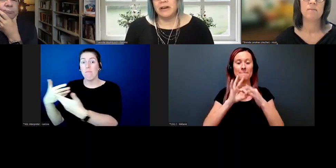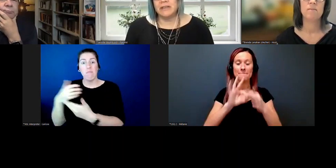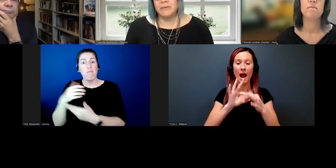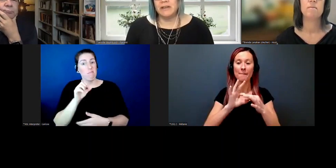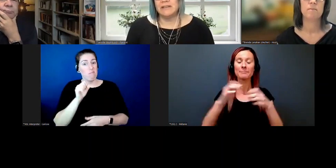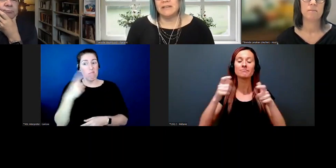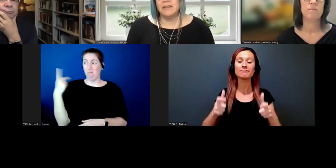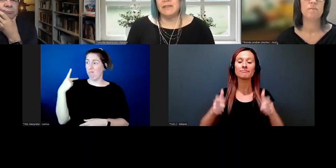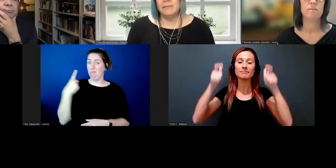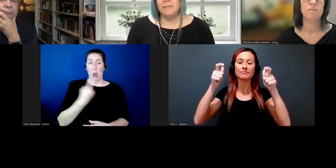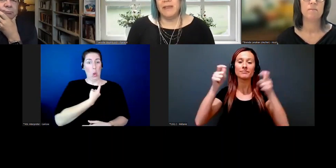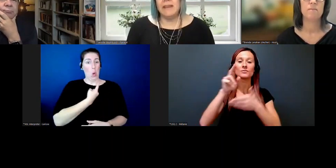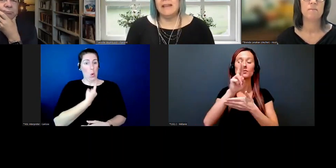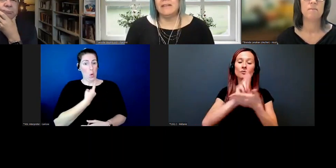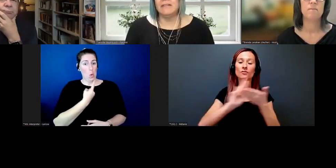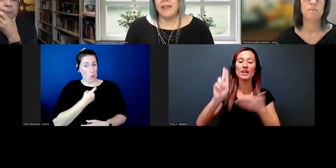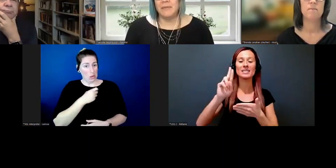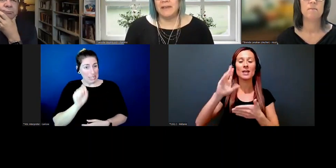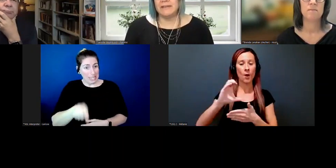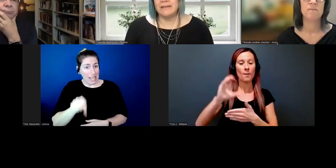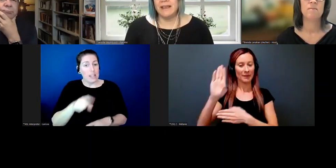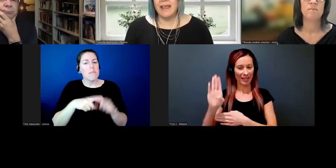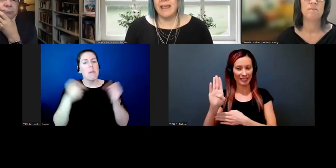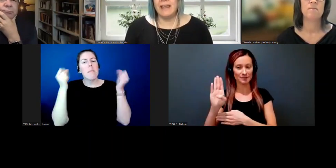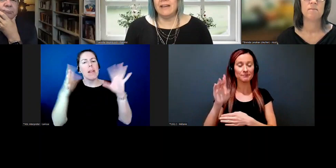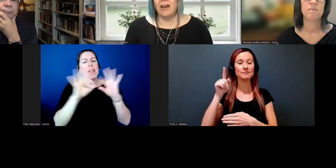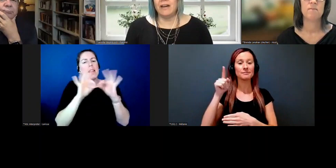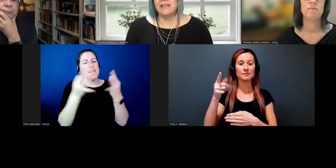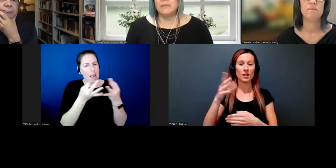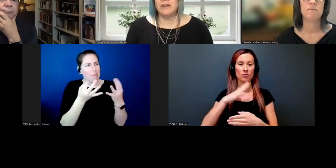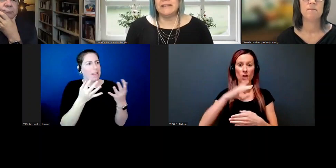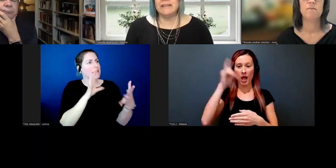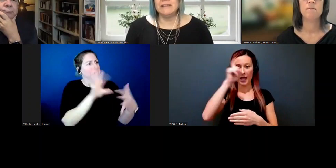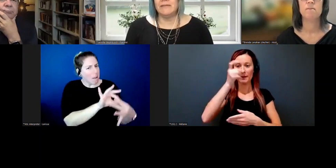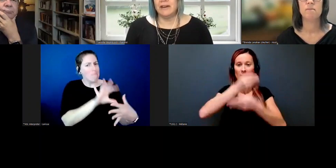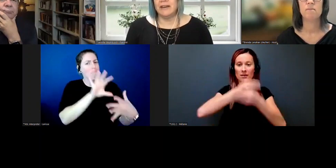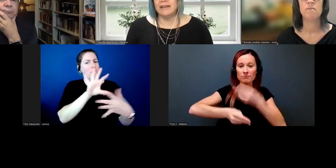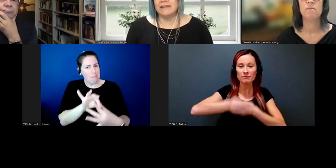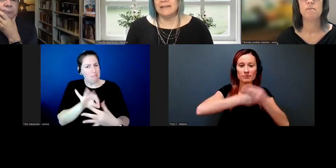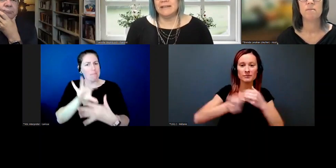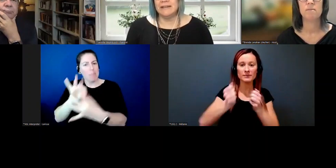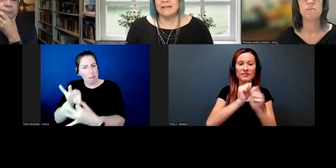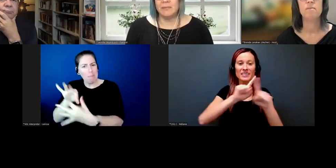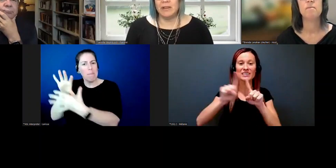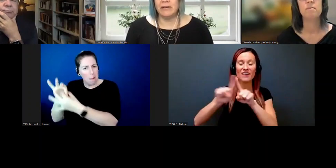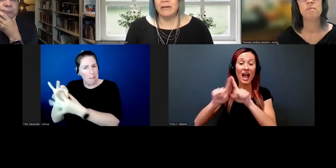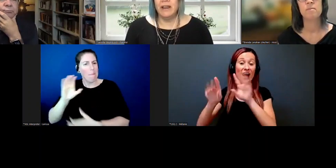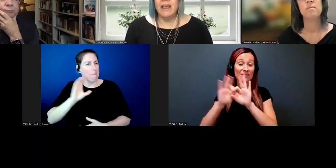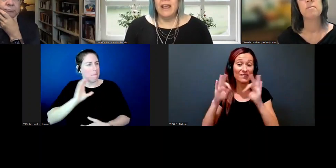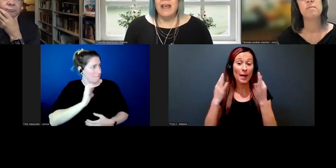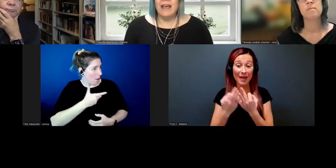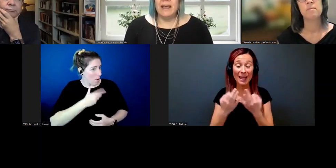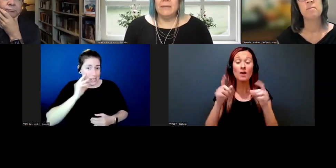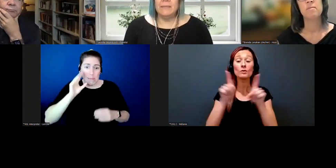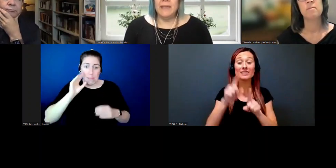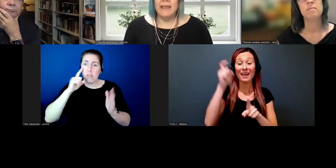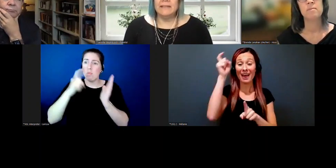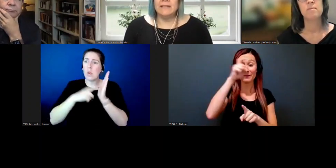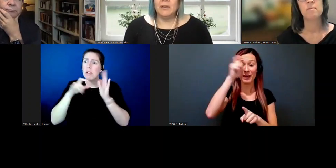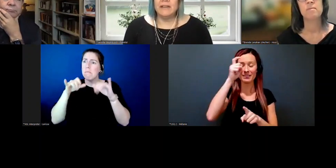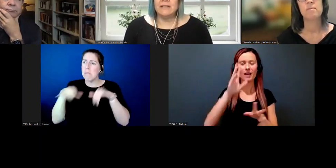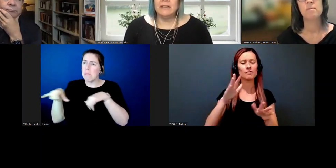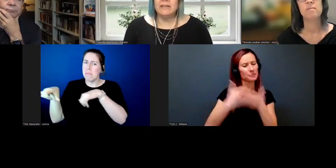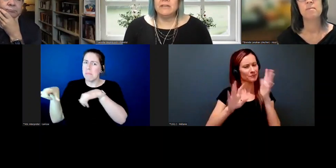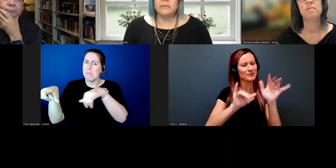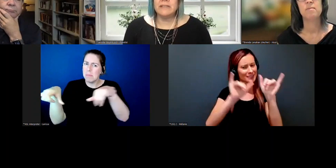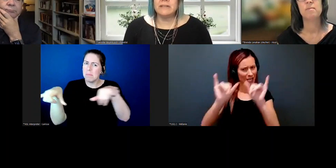share experiences with many other families, and our experiences are very consistent and similar. And so